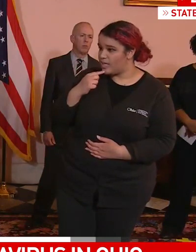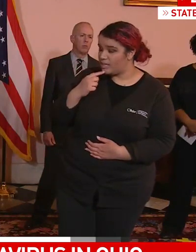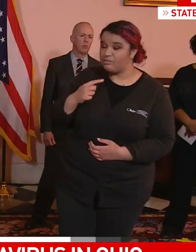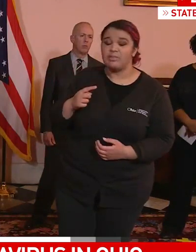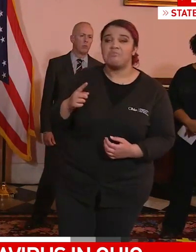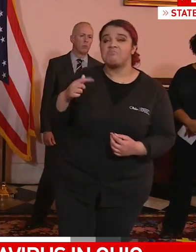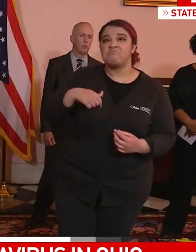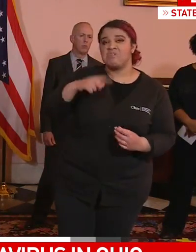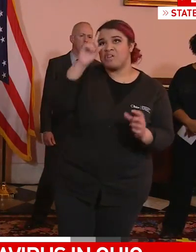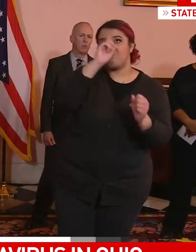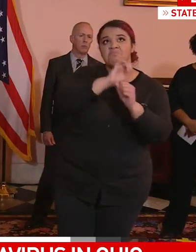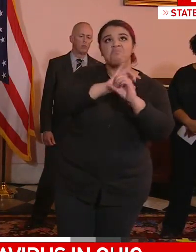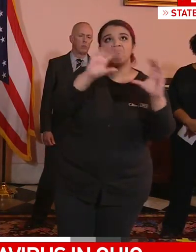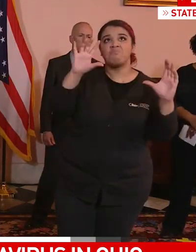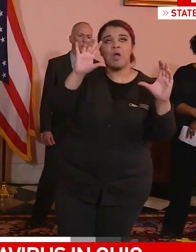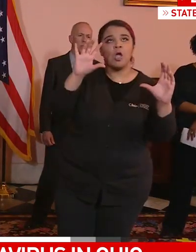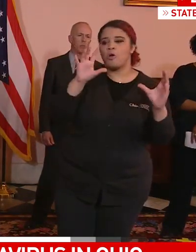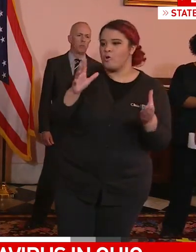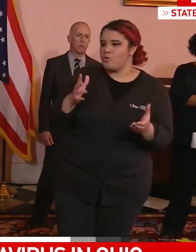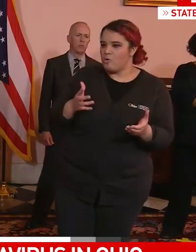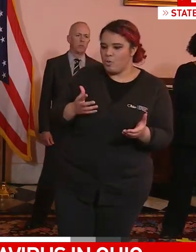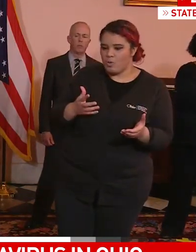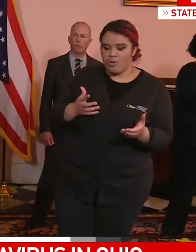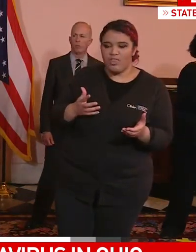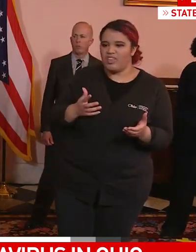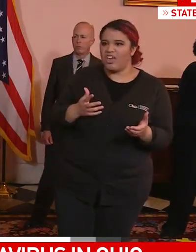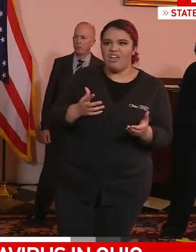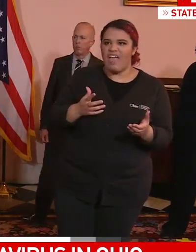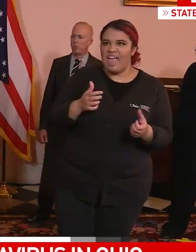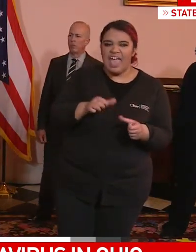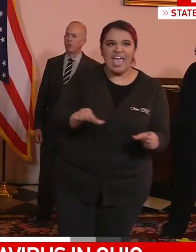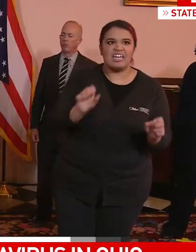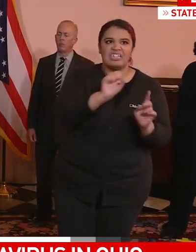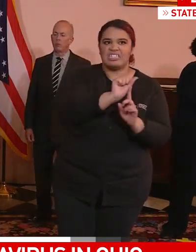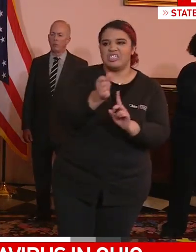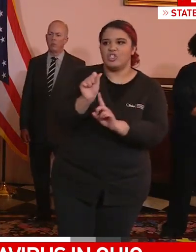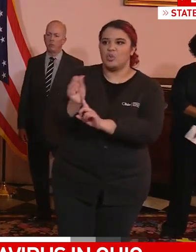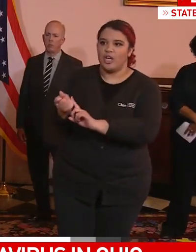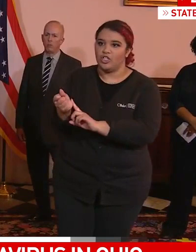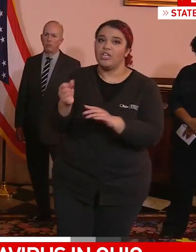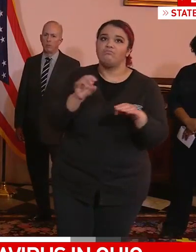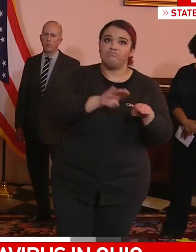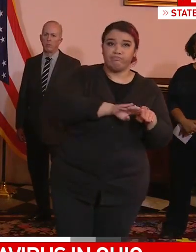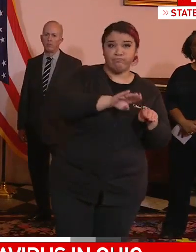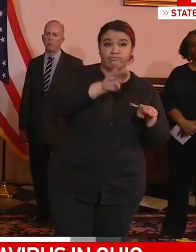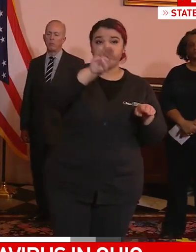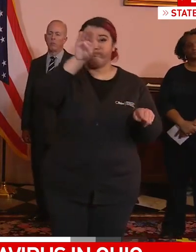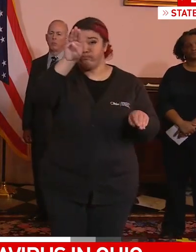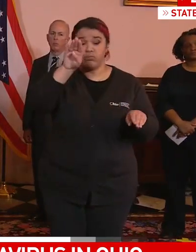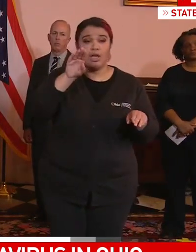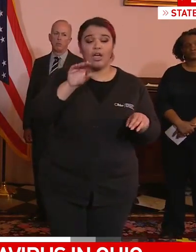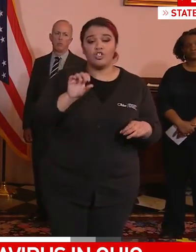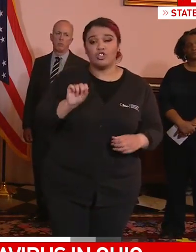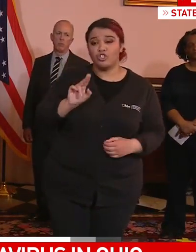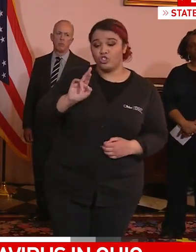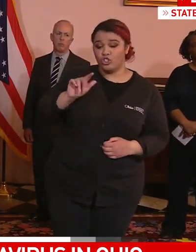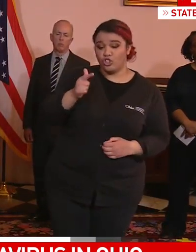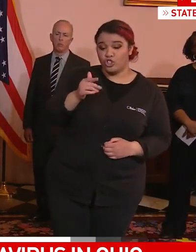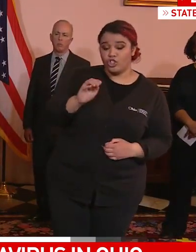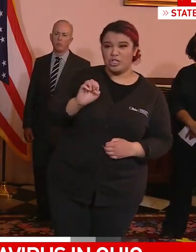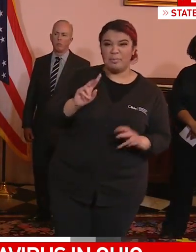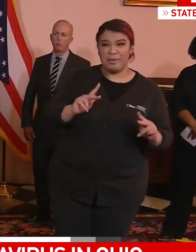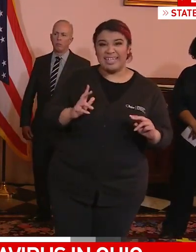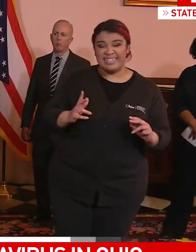a surge." In order to flatten that curve, and you have broad powers as a health director, at what point, at what threshold